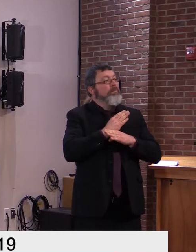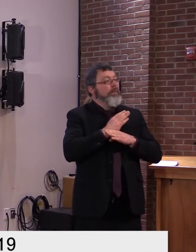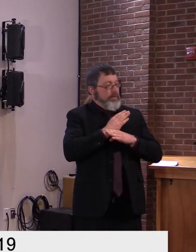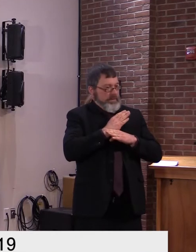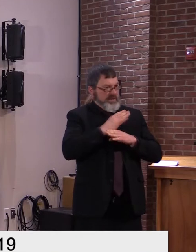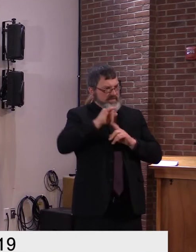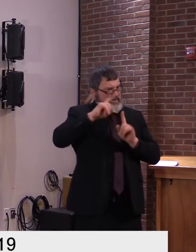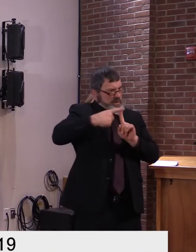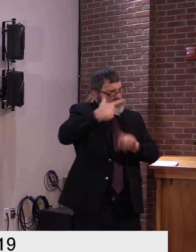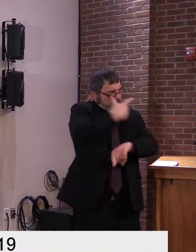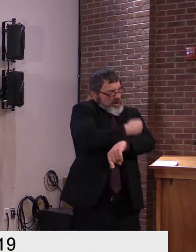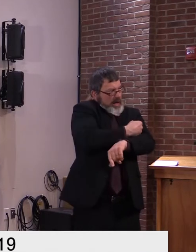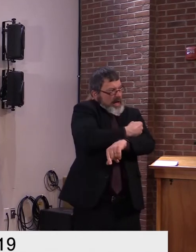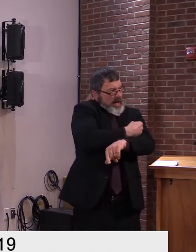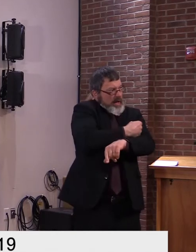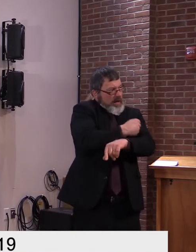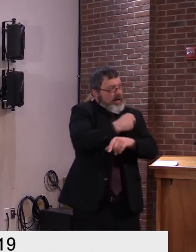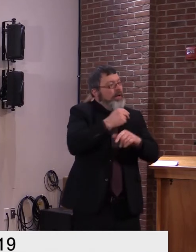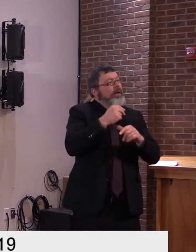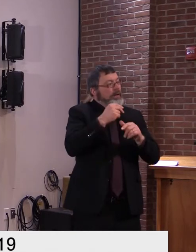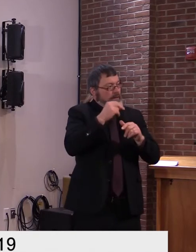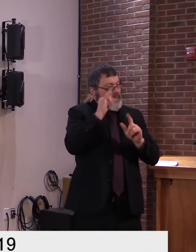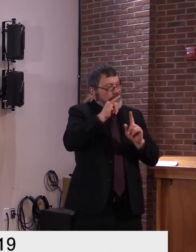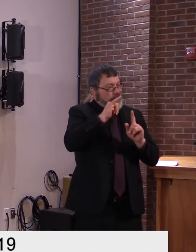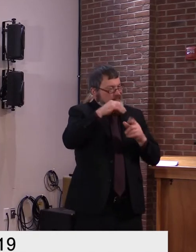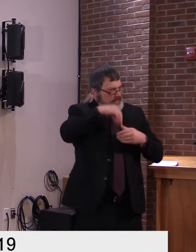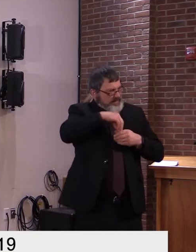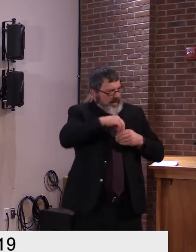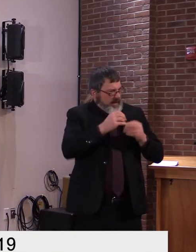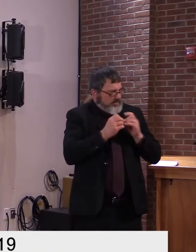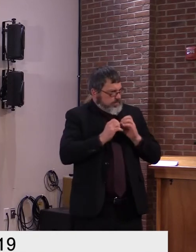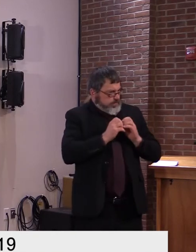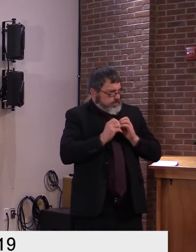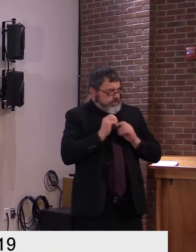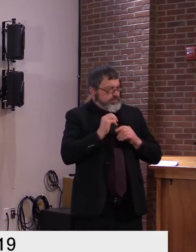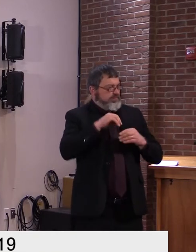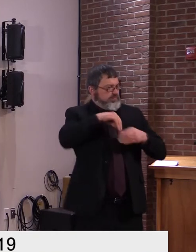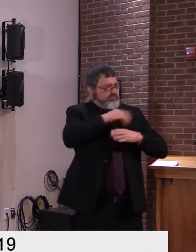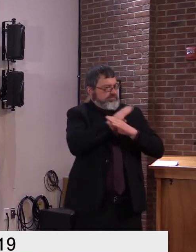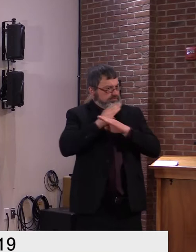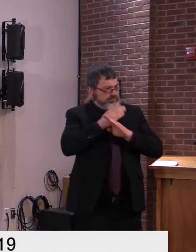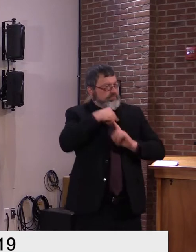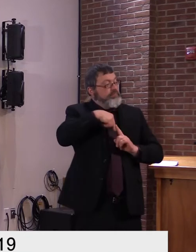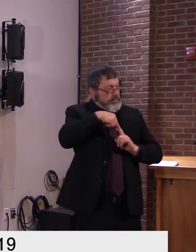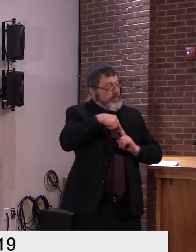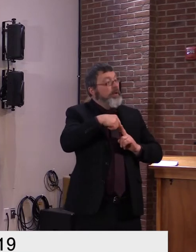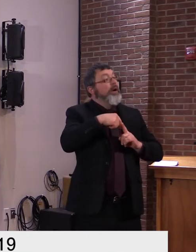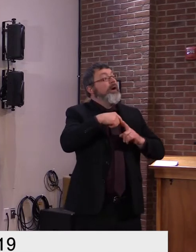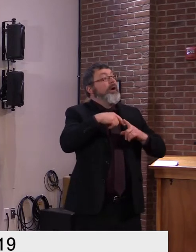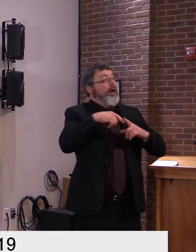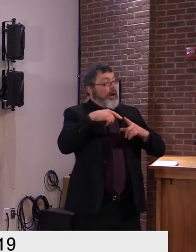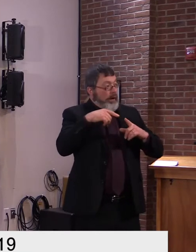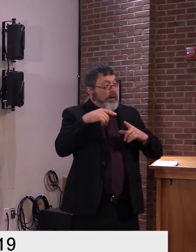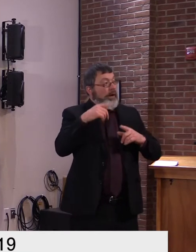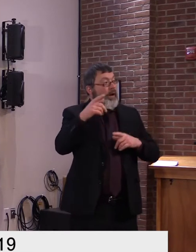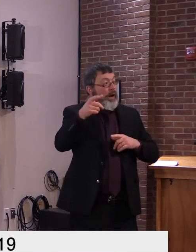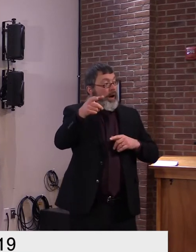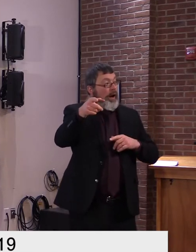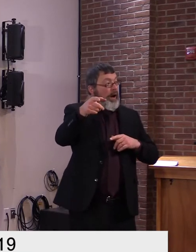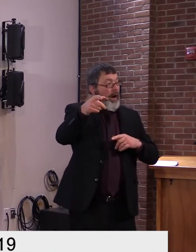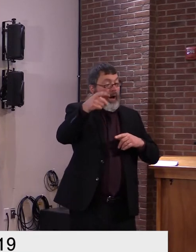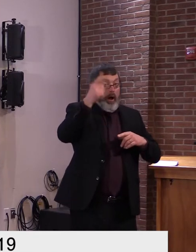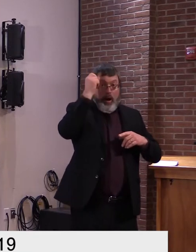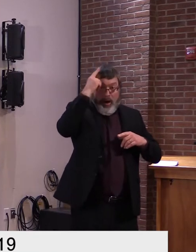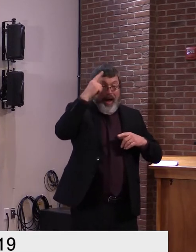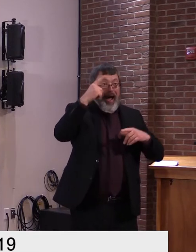we've produced antibodies, is what protects us from getting infected if we should encounter the real virus.